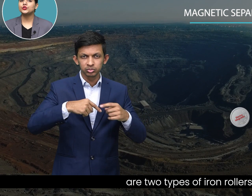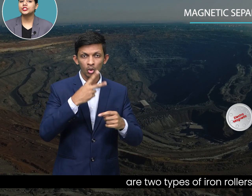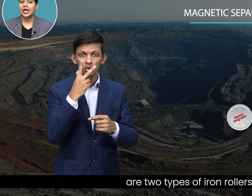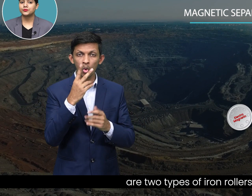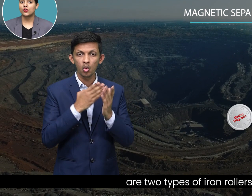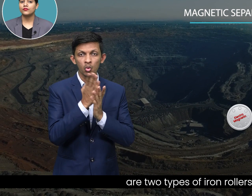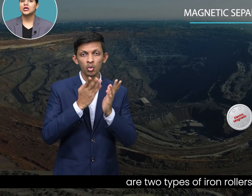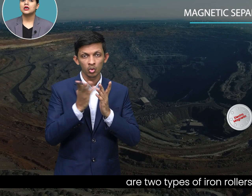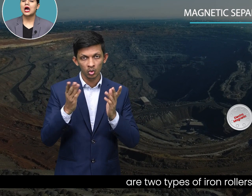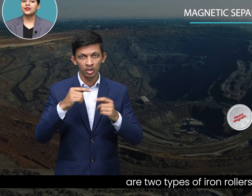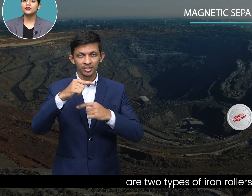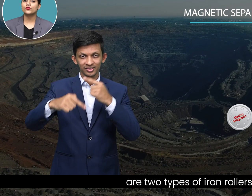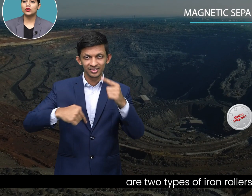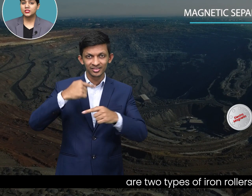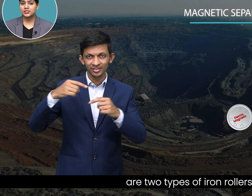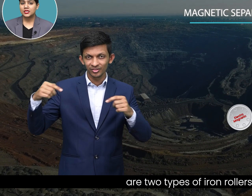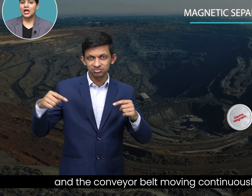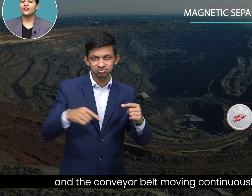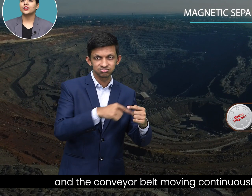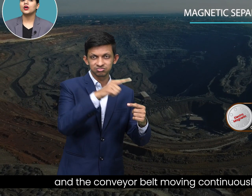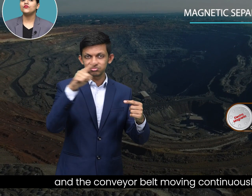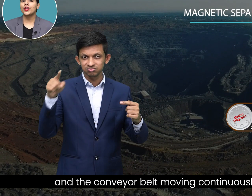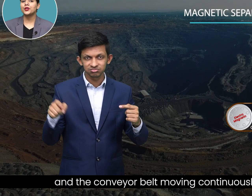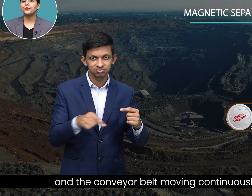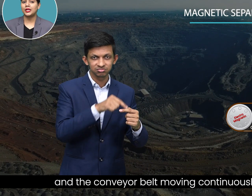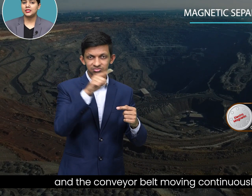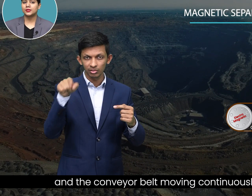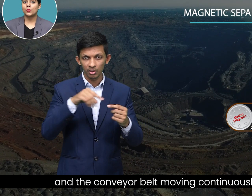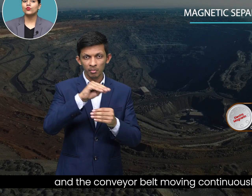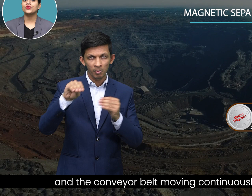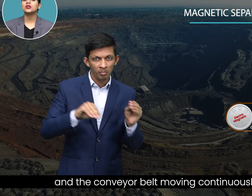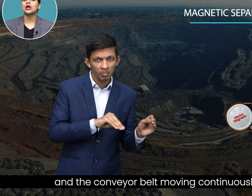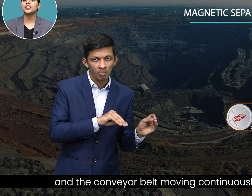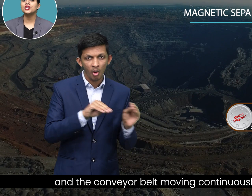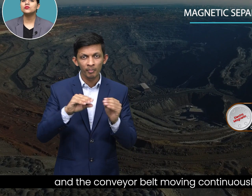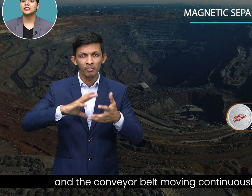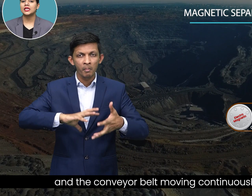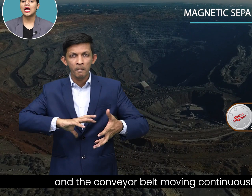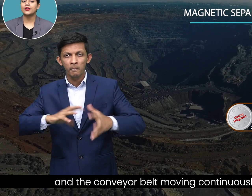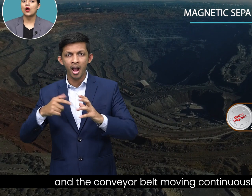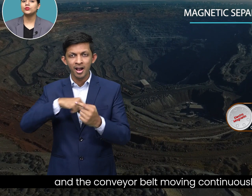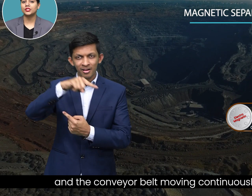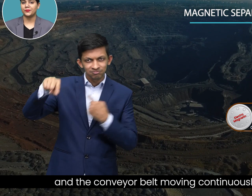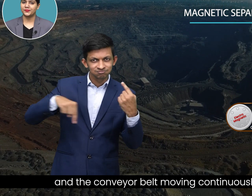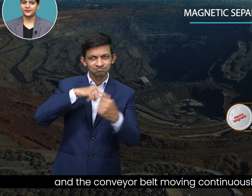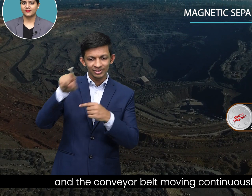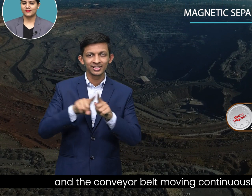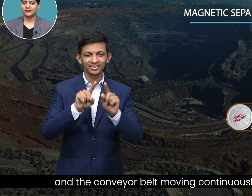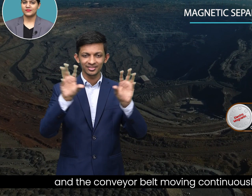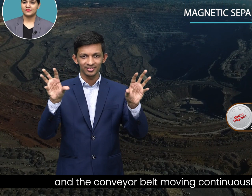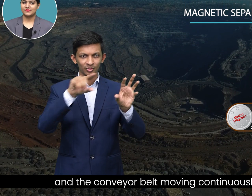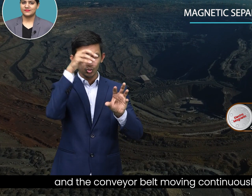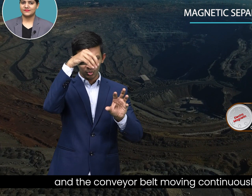are two types of iron rollers and the conveyor belt moving continuously around them.